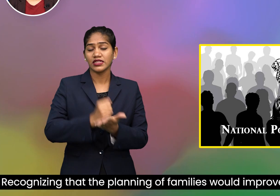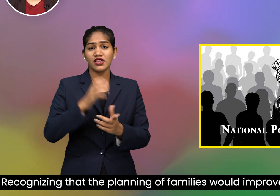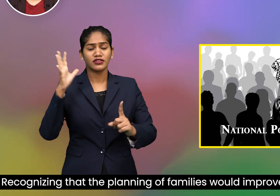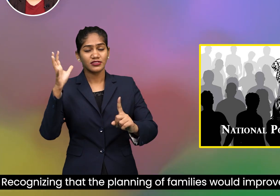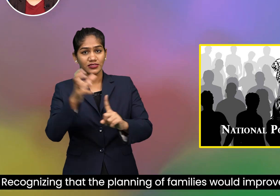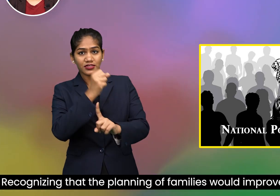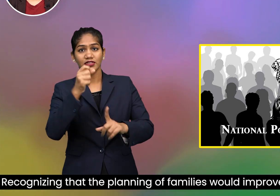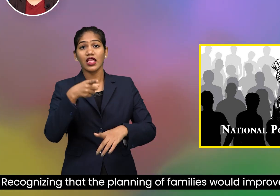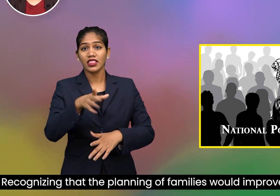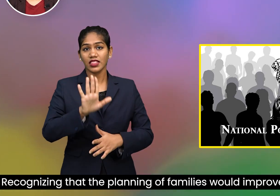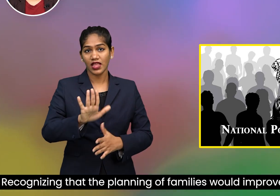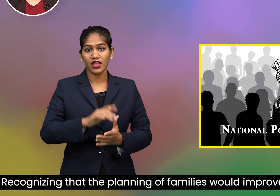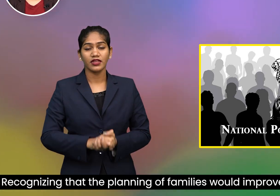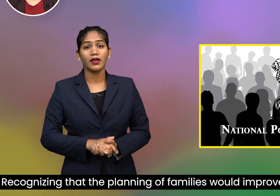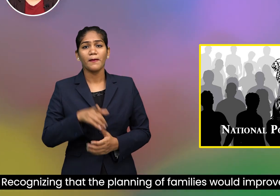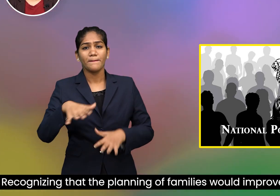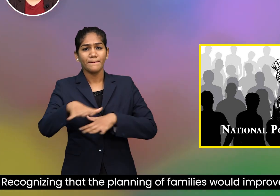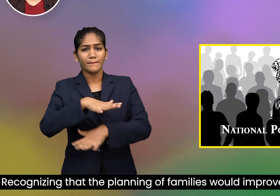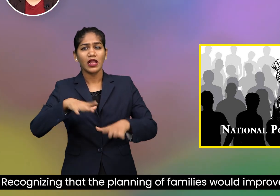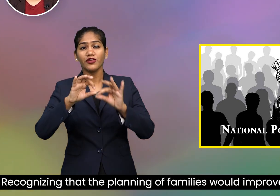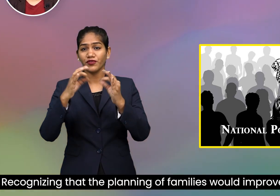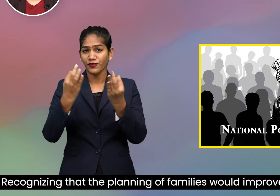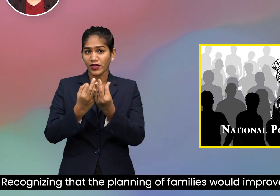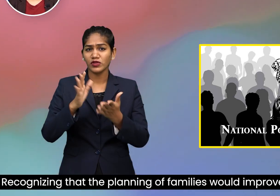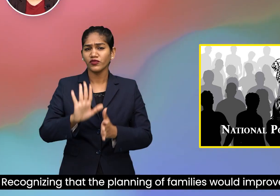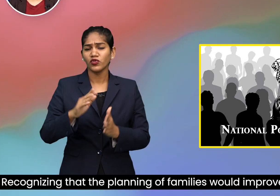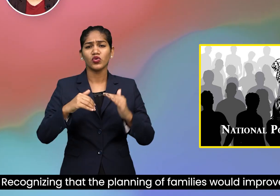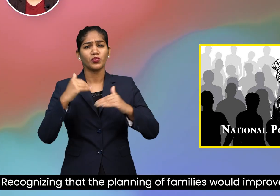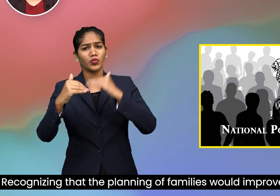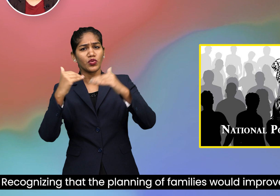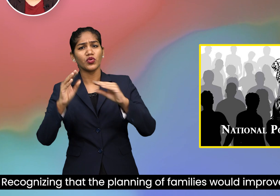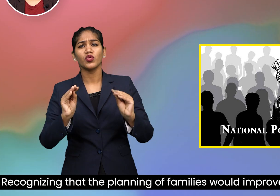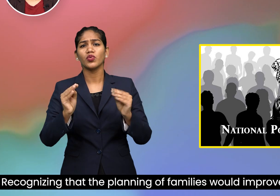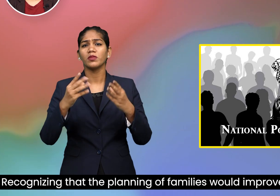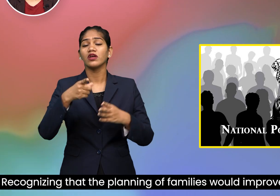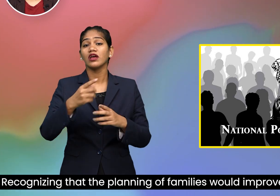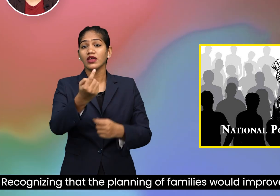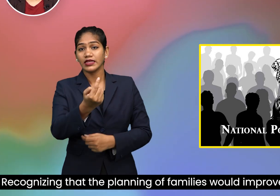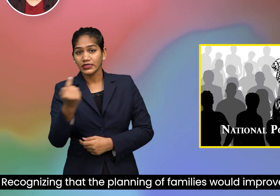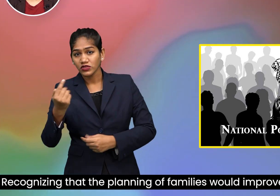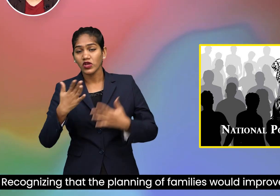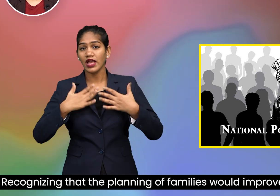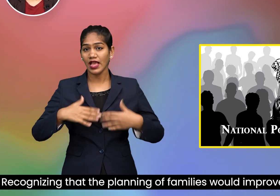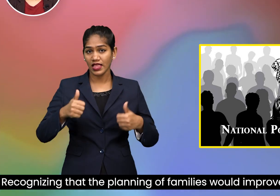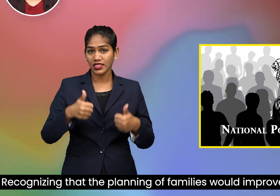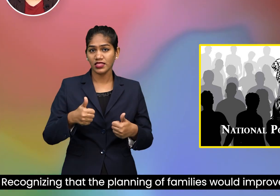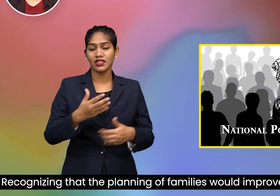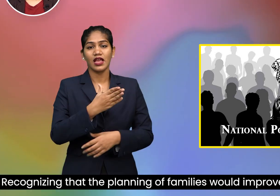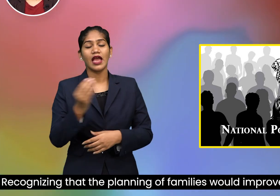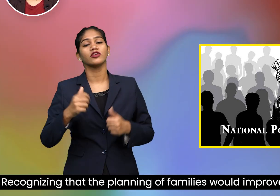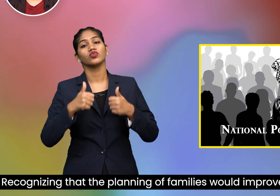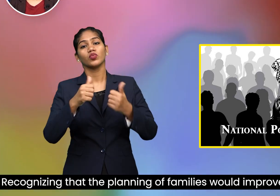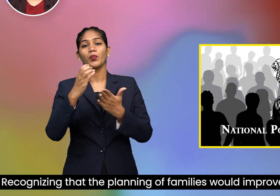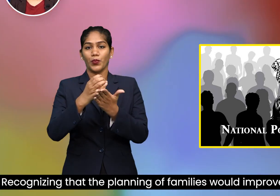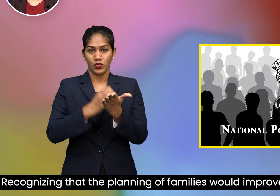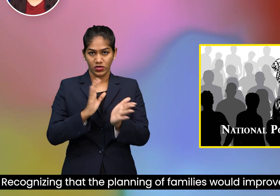Recognizing that the planning of families would improve individual health and welfare,